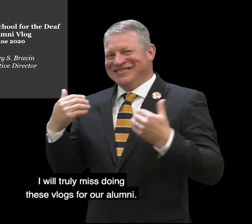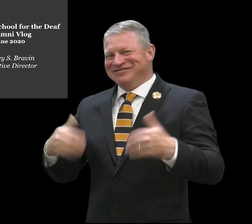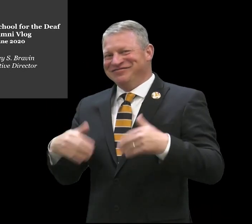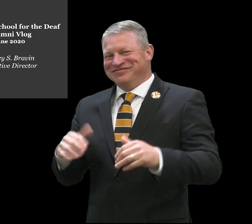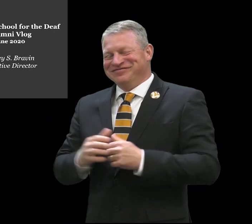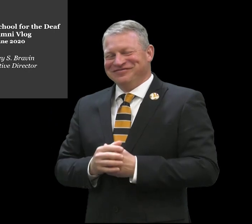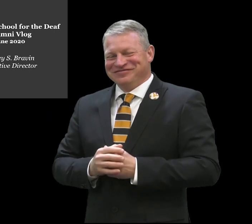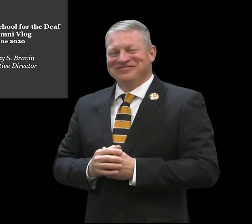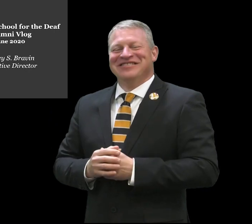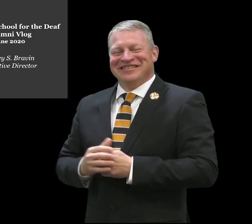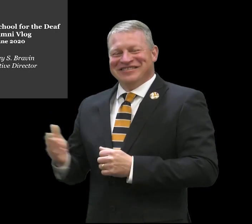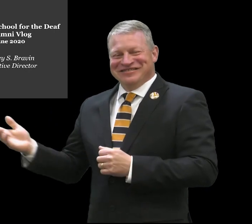alumni.